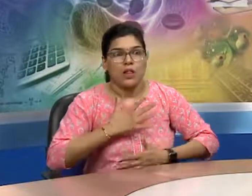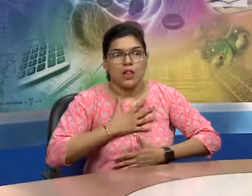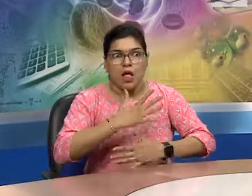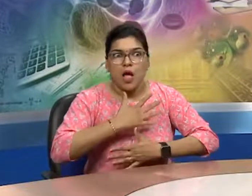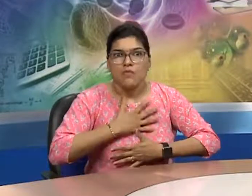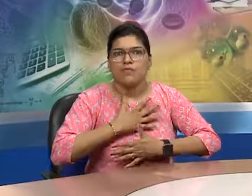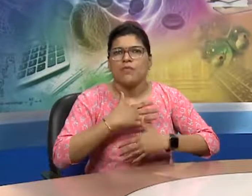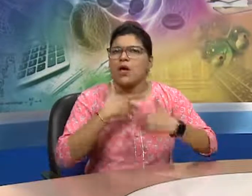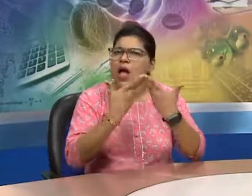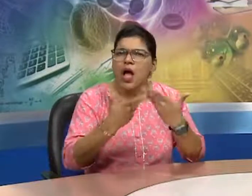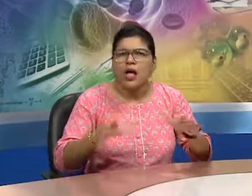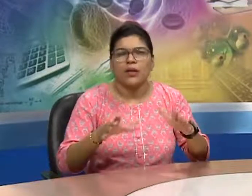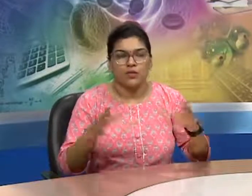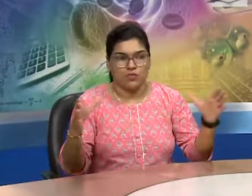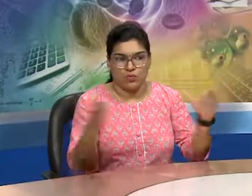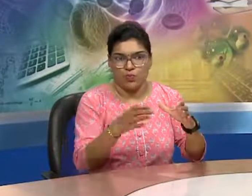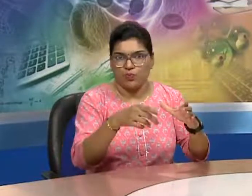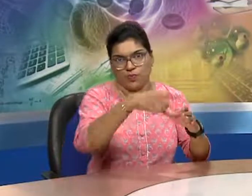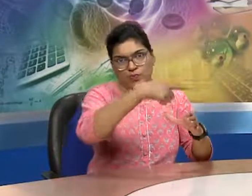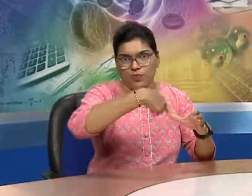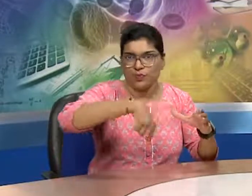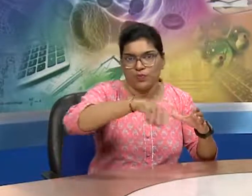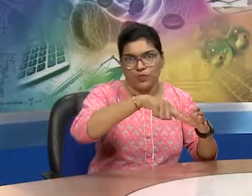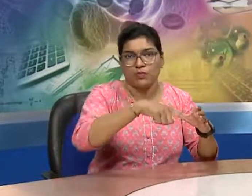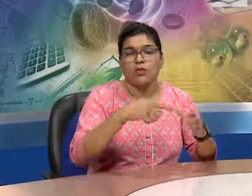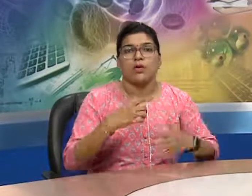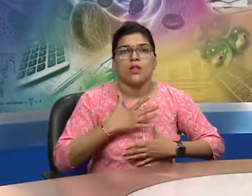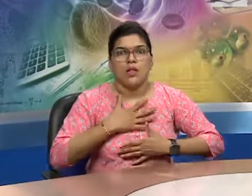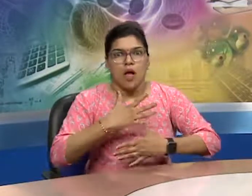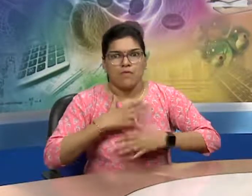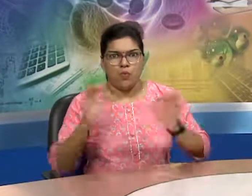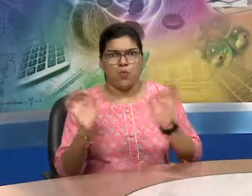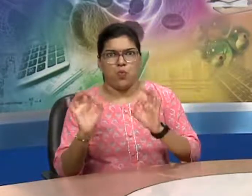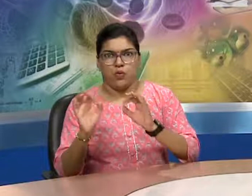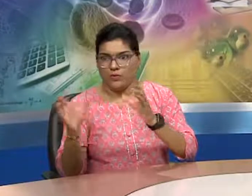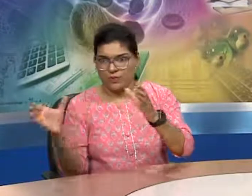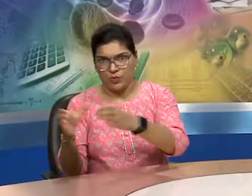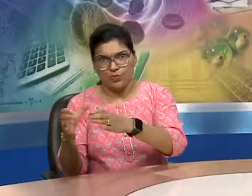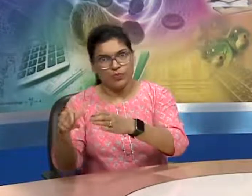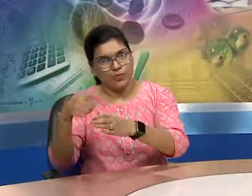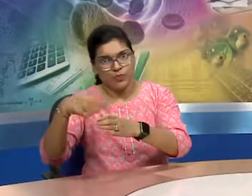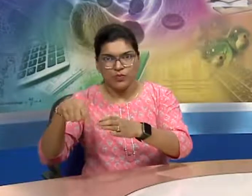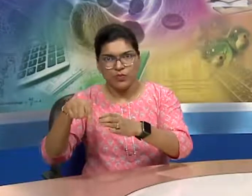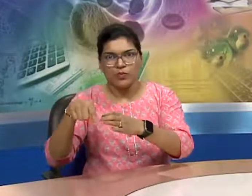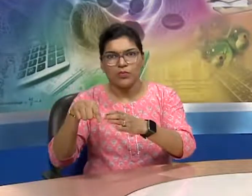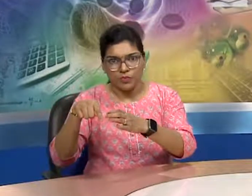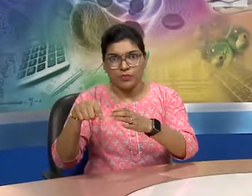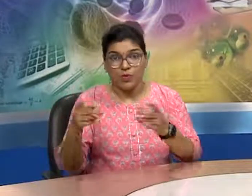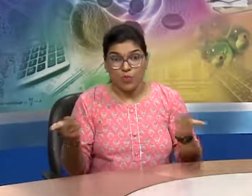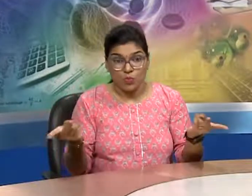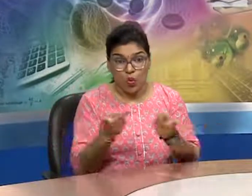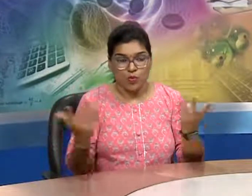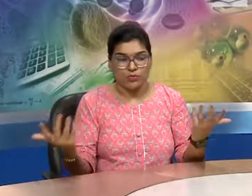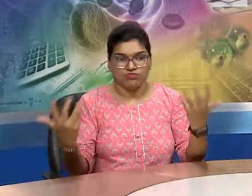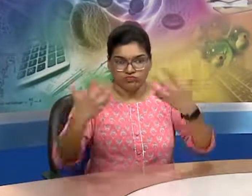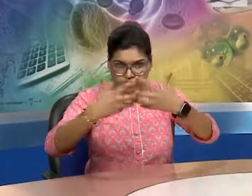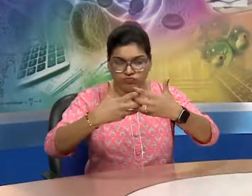ecological level of organization spectrum, it emphasizes the interaction